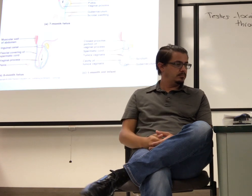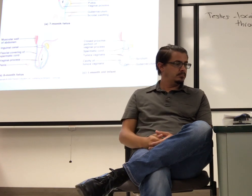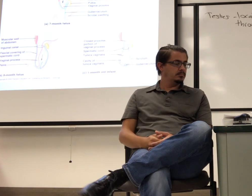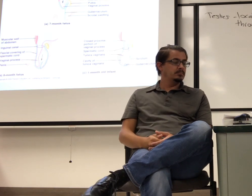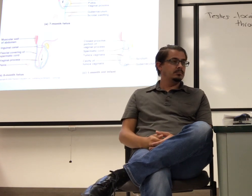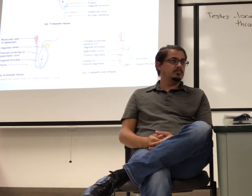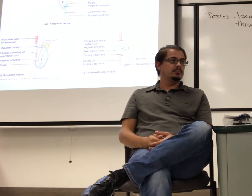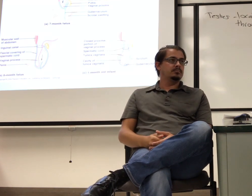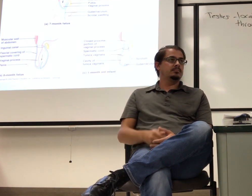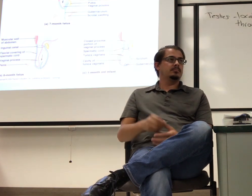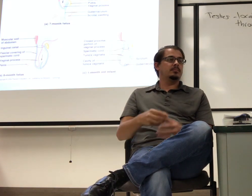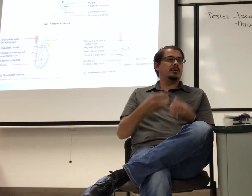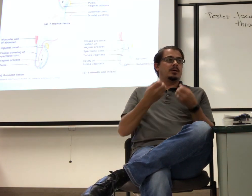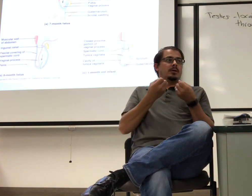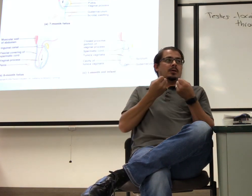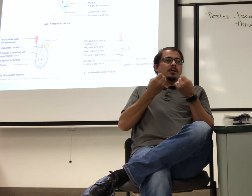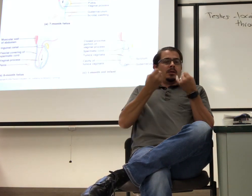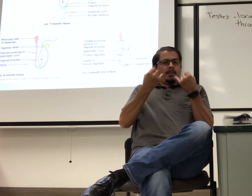into the scrotum.